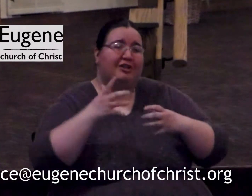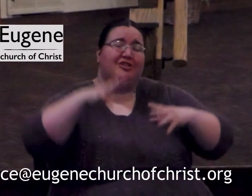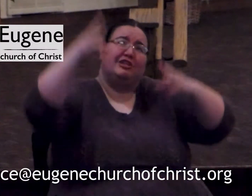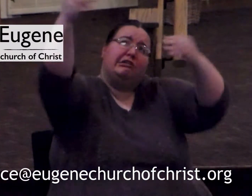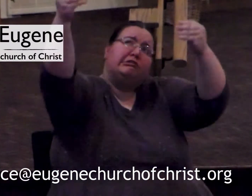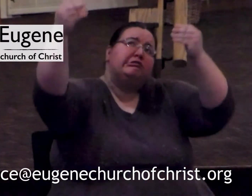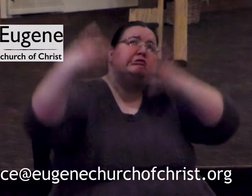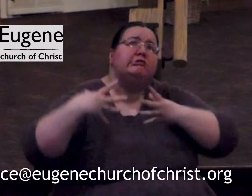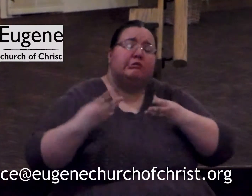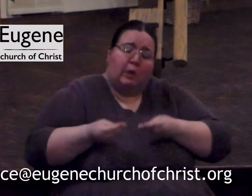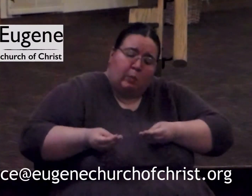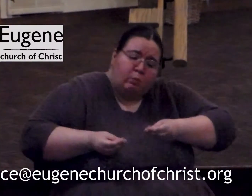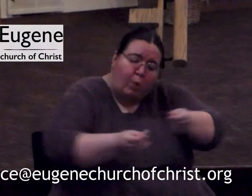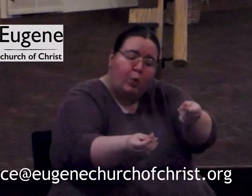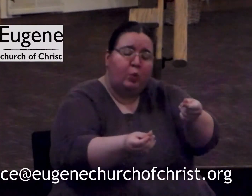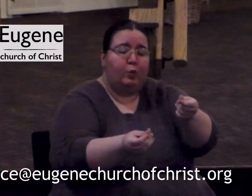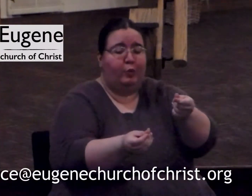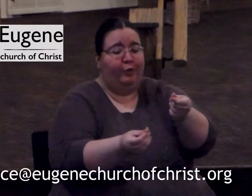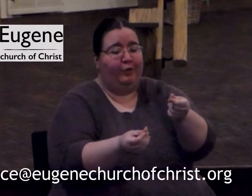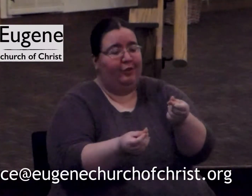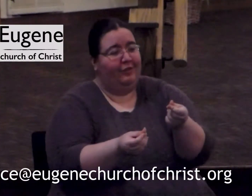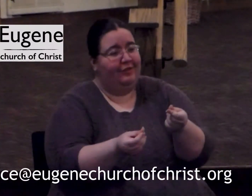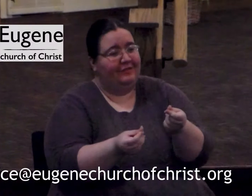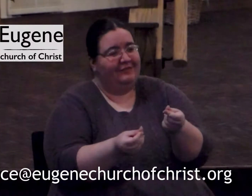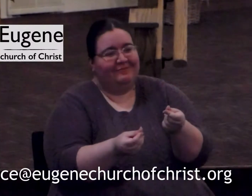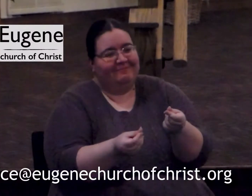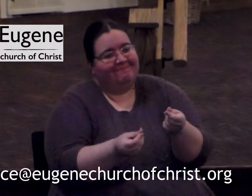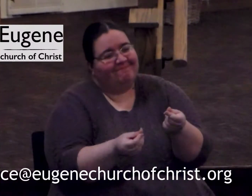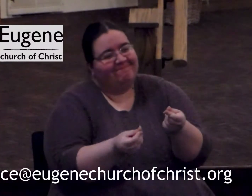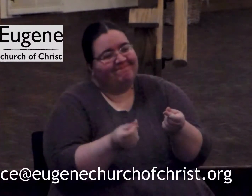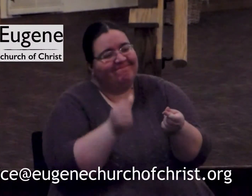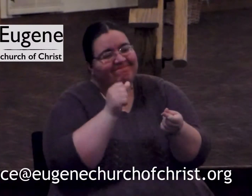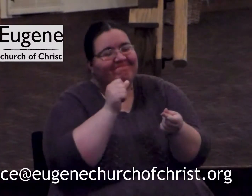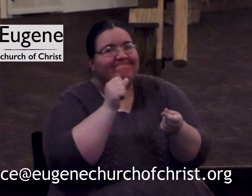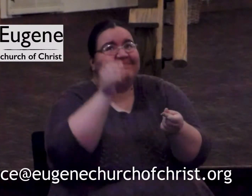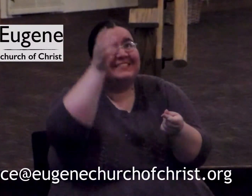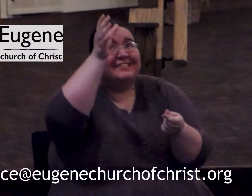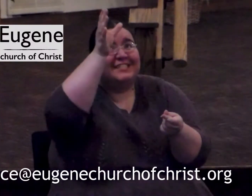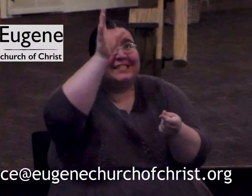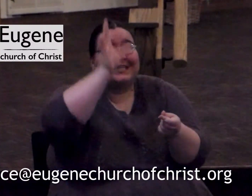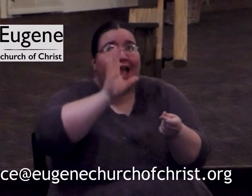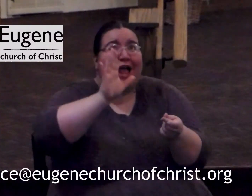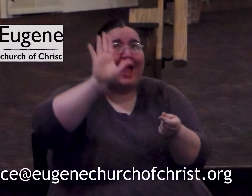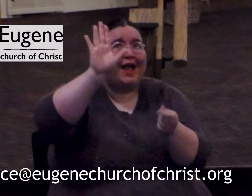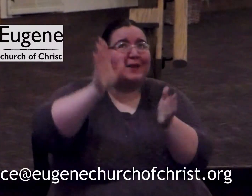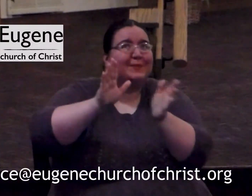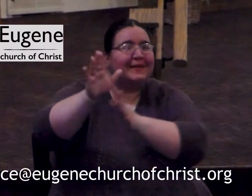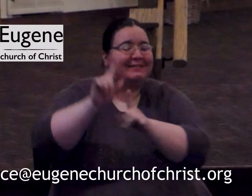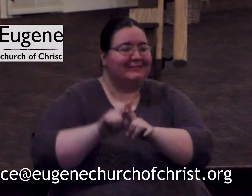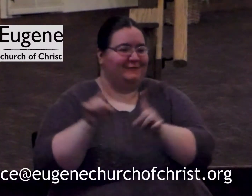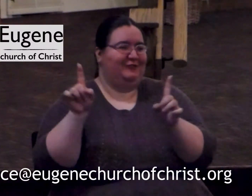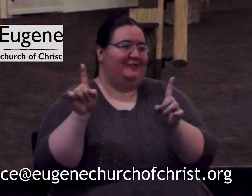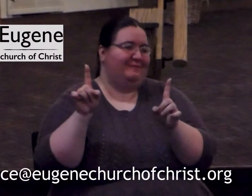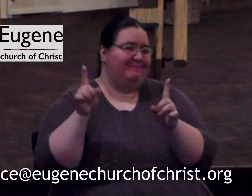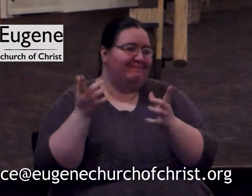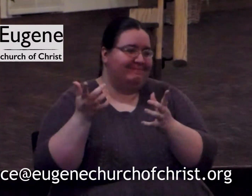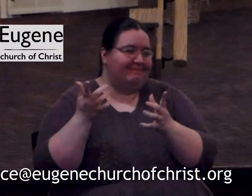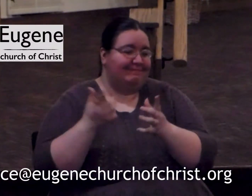smoothly. And God doesn't always show his compassion and his mercy in that way. And sometimes when we are so busy being impatient,